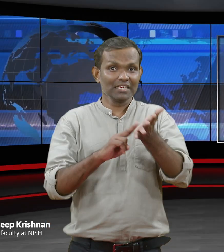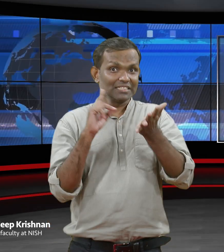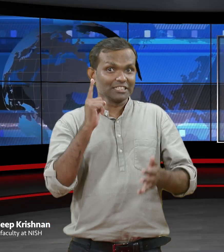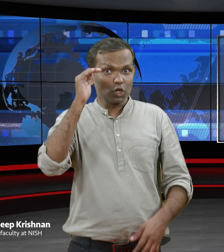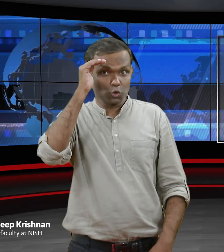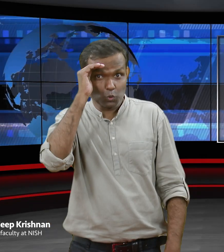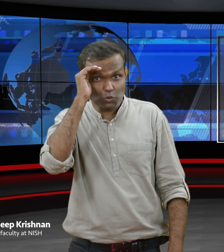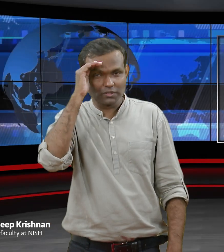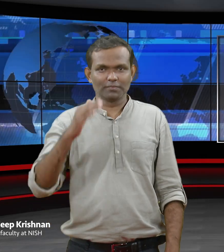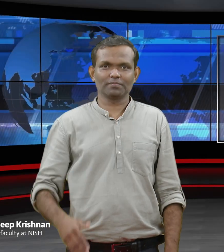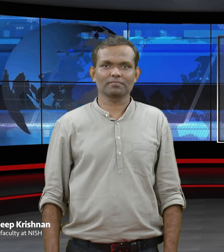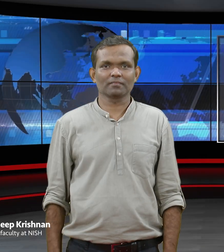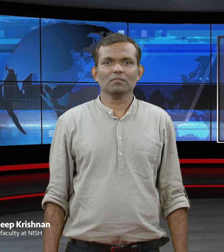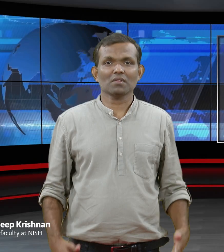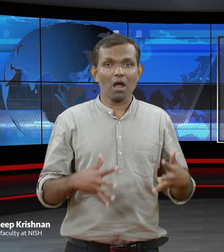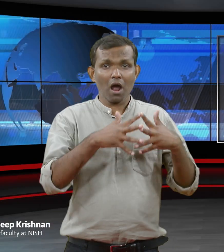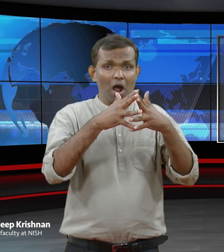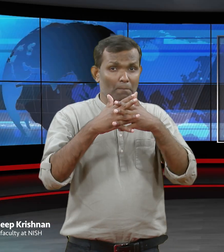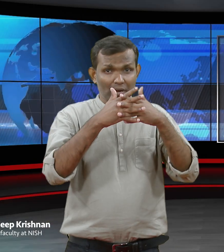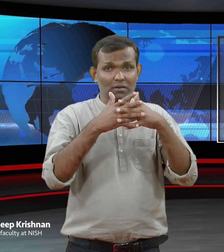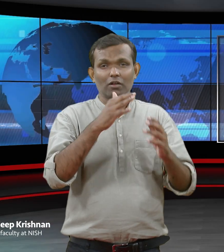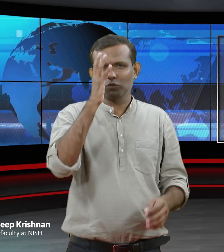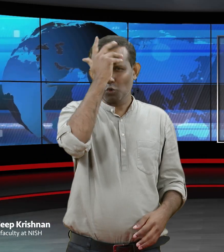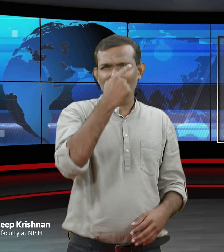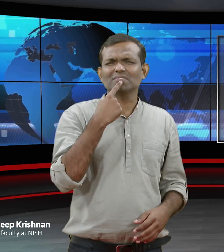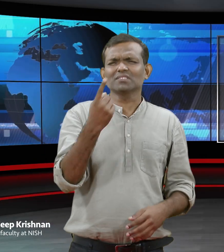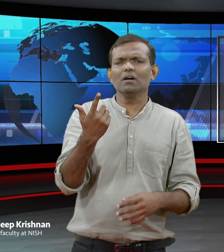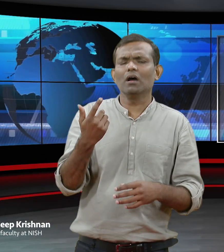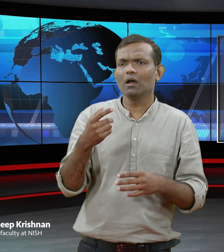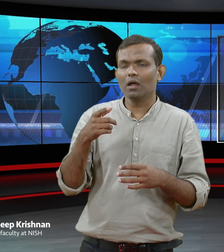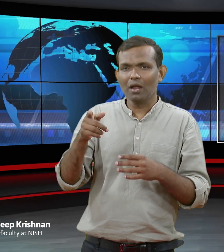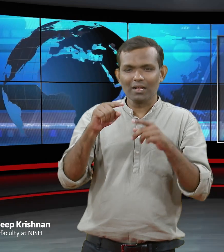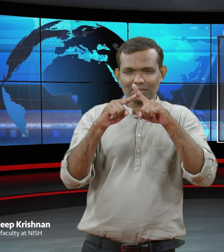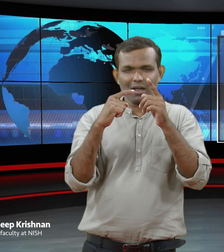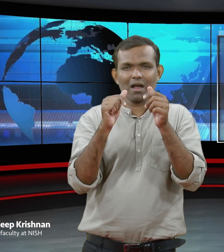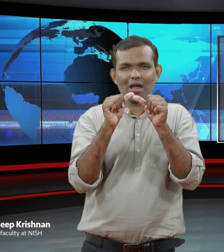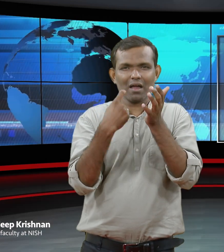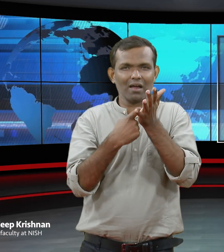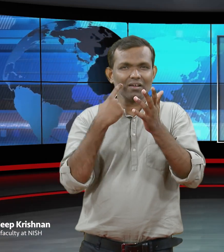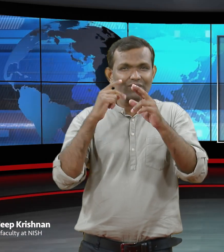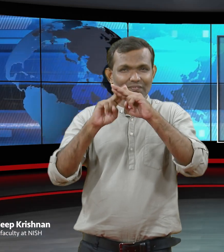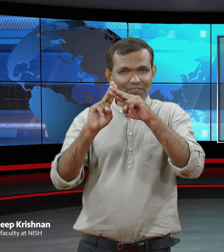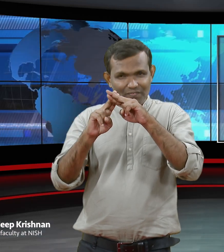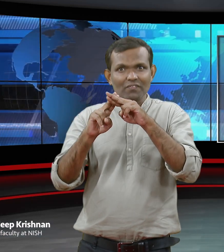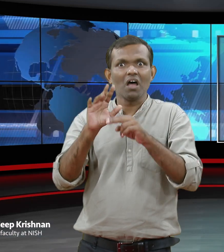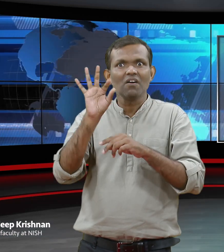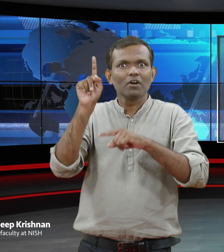National news. The Indian government plans a relief package to support exporters hit by US tariffs, which